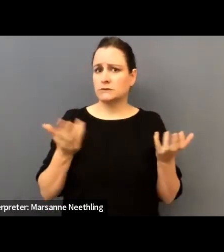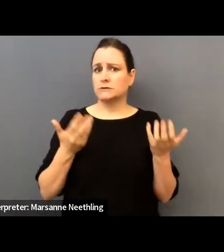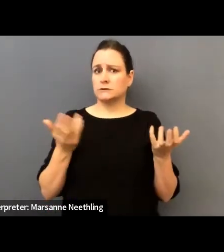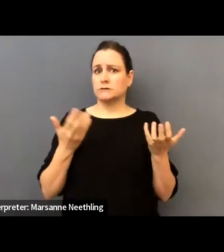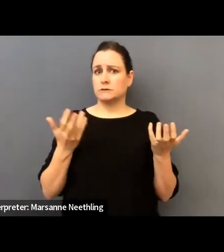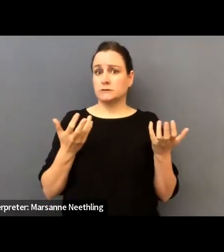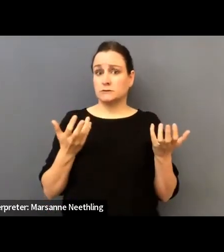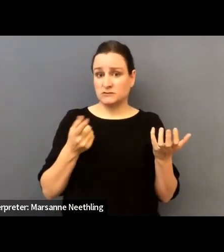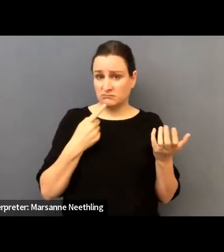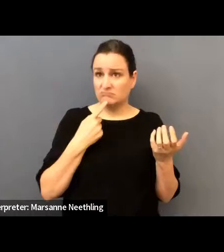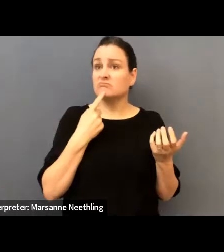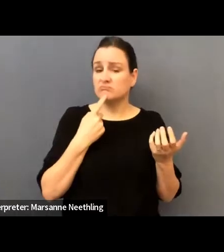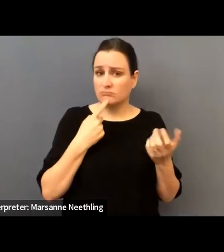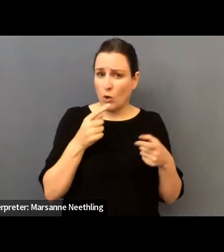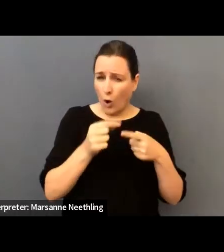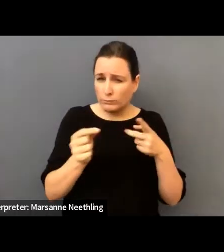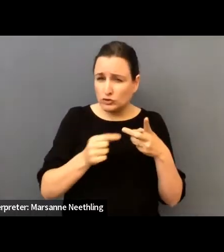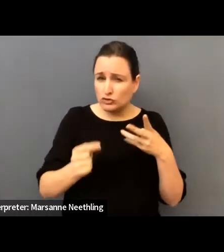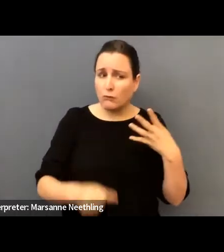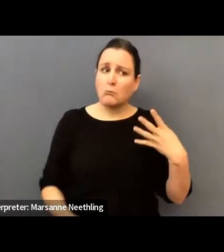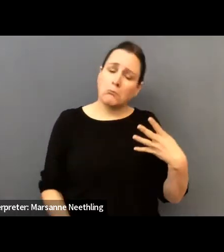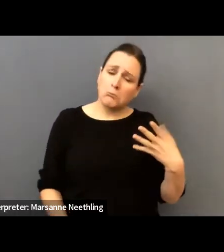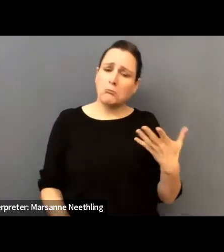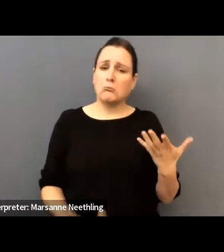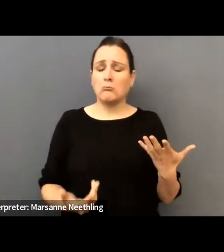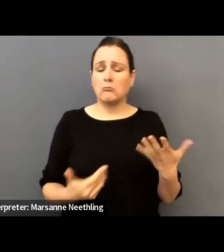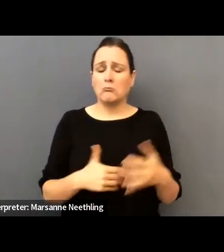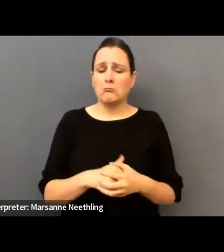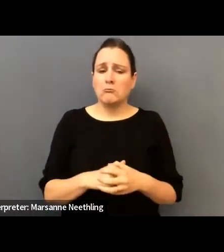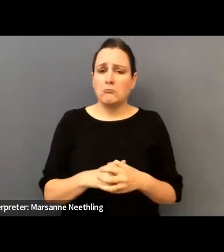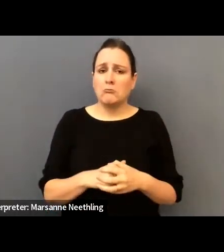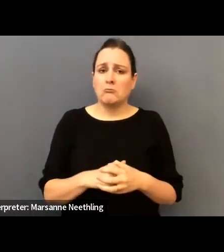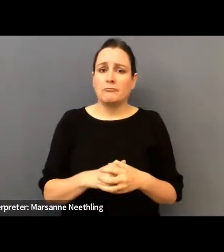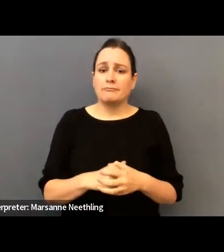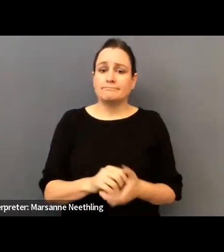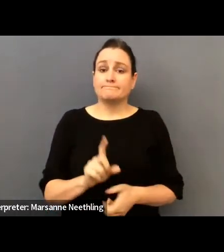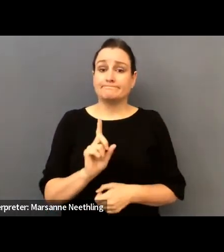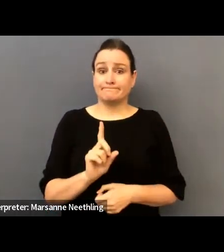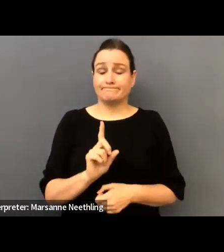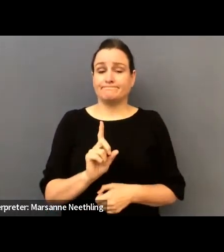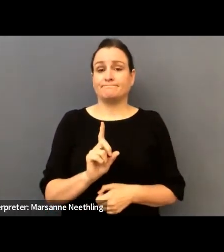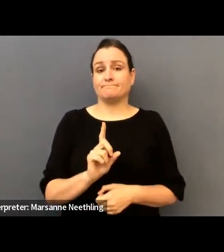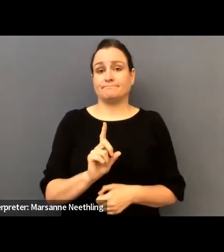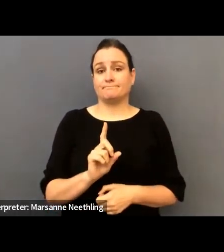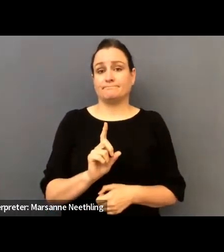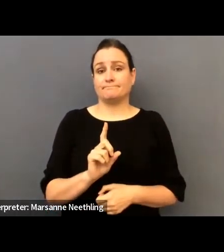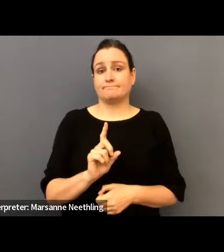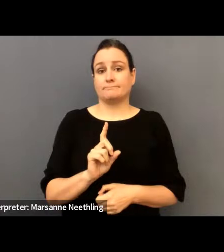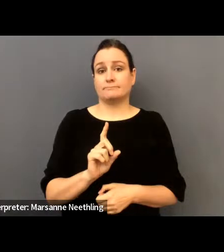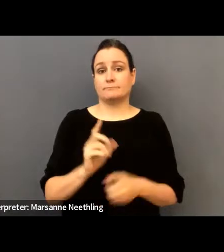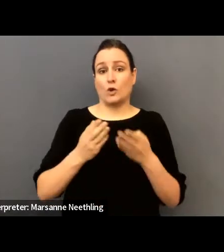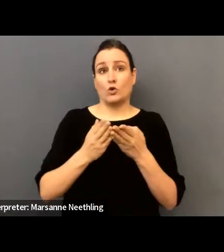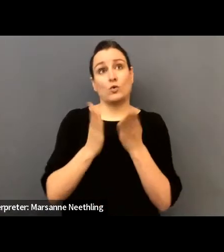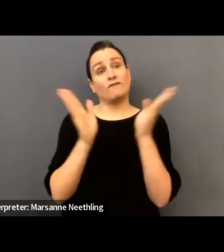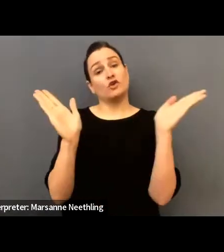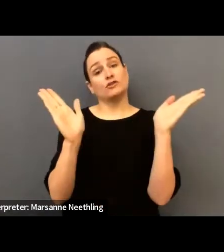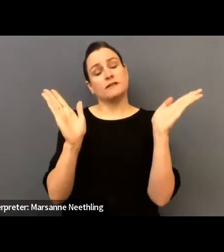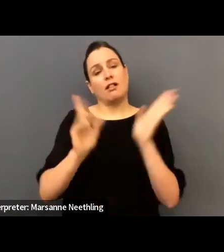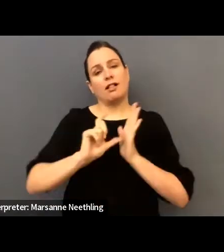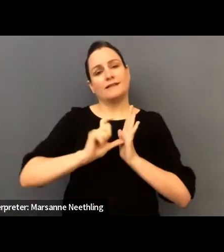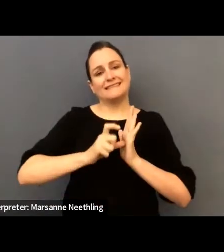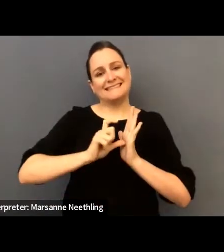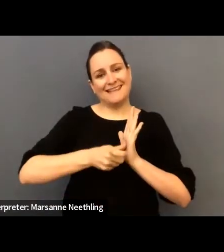options available, and just to briefly say, the three principles of universal design in learning, and I will not go